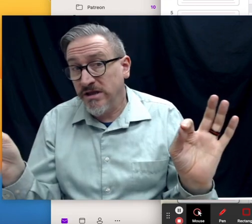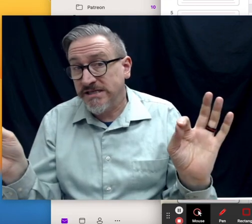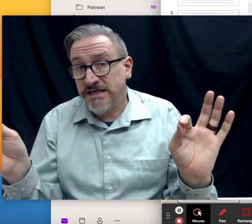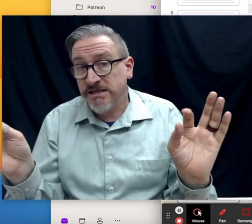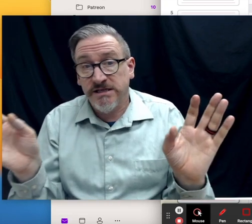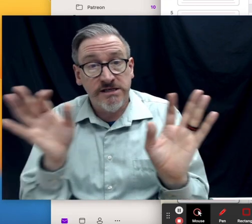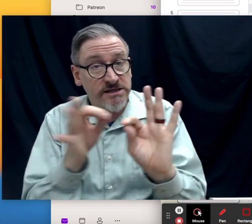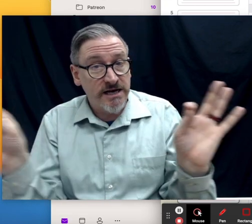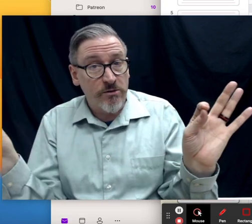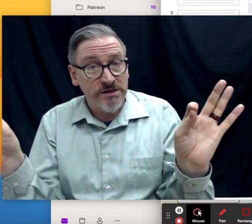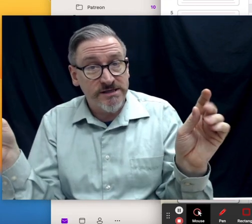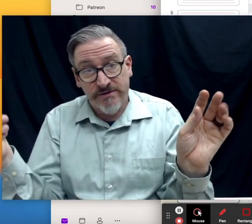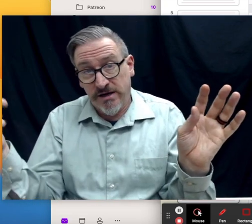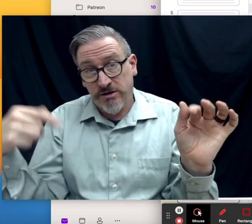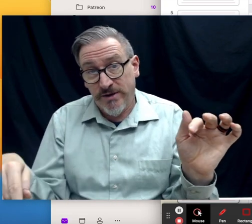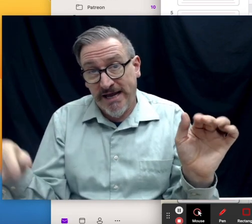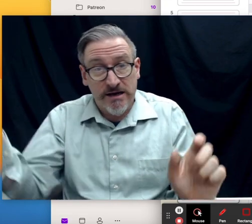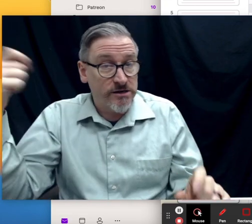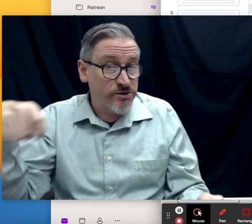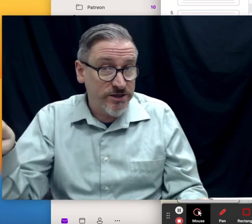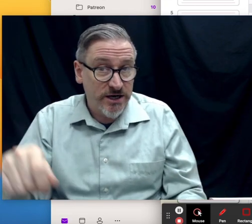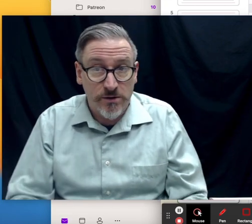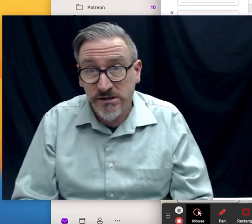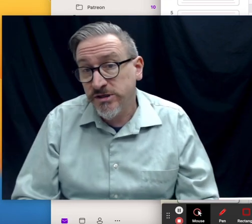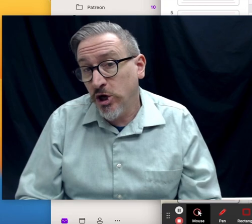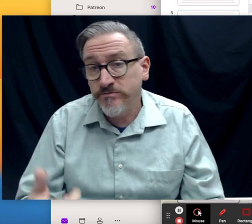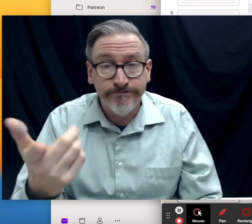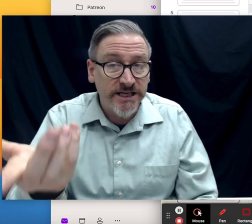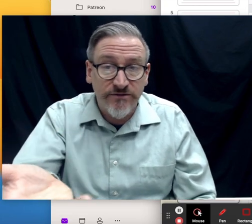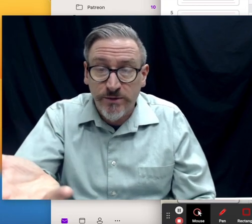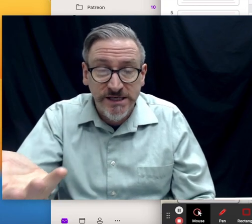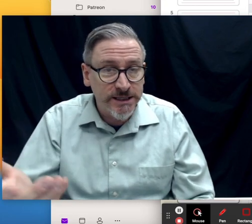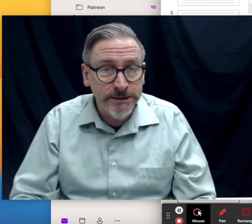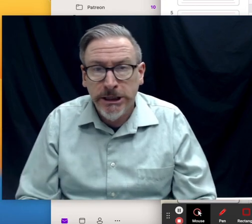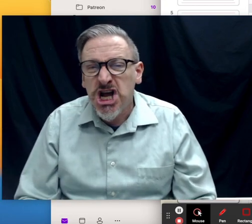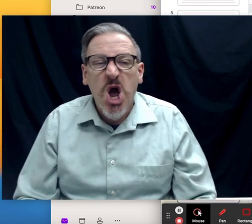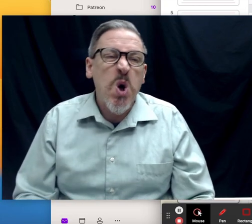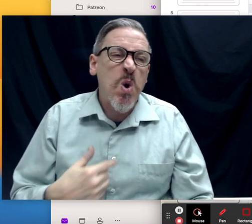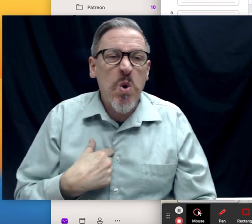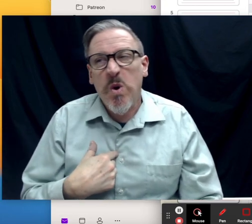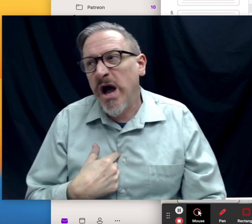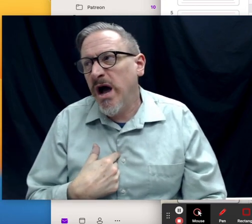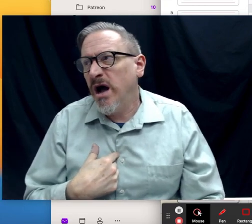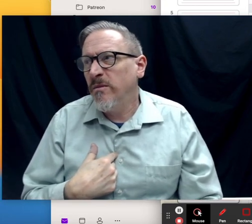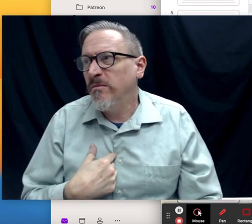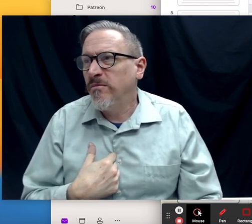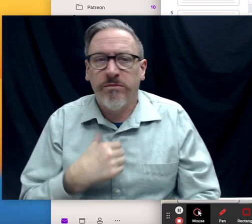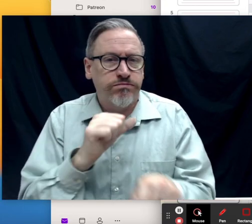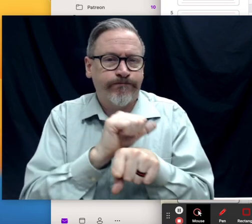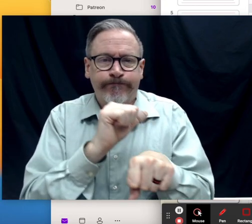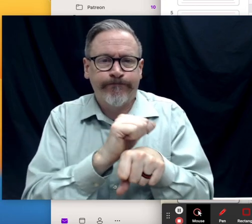look at one of these sentences, sign it once, and then do it again and switch out one. So give a reason.